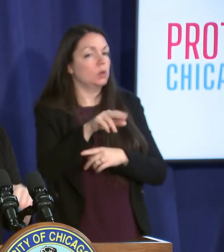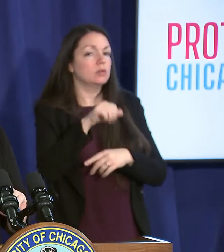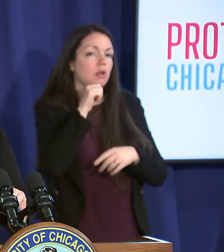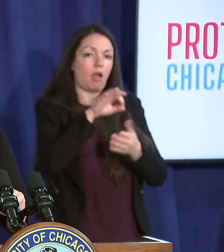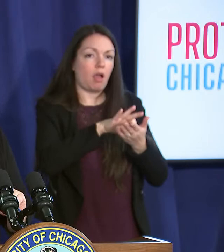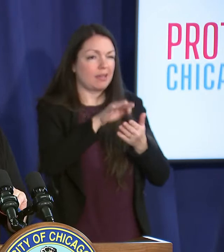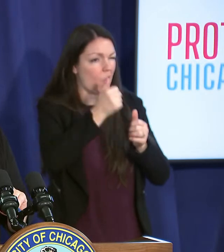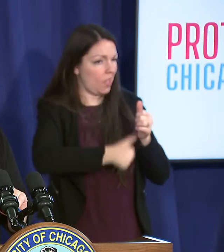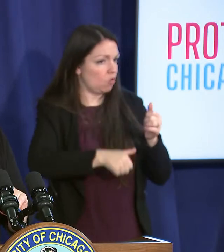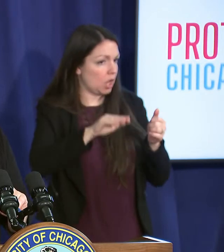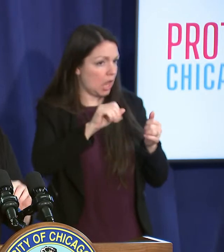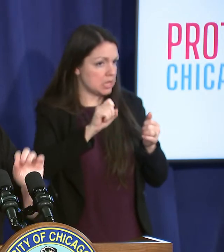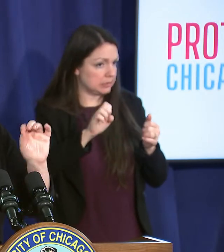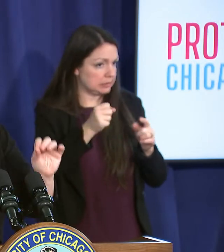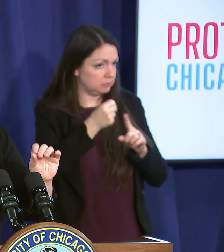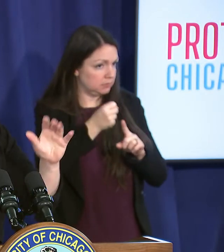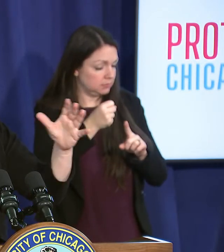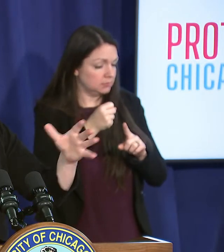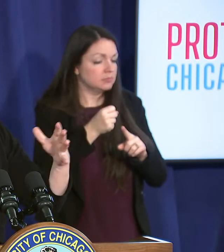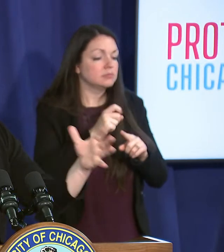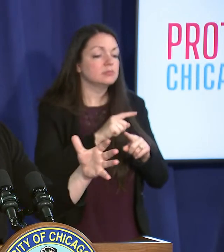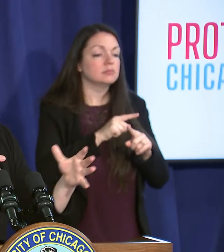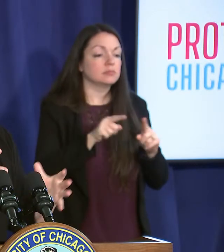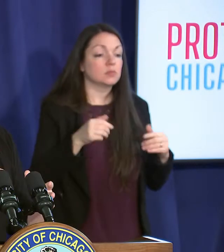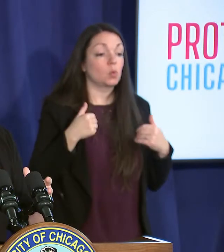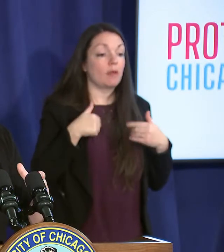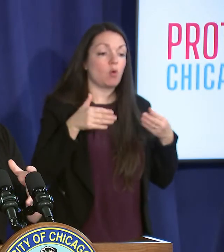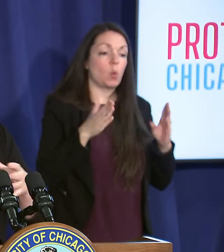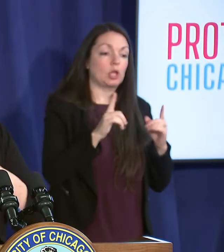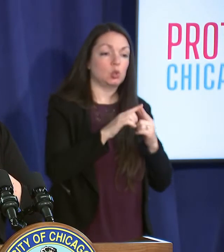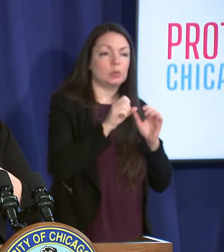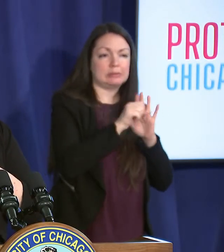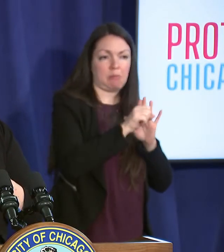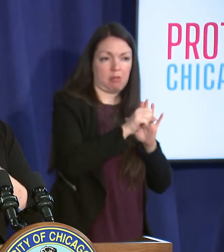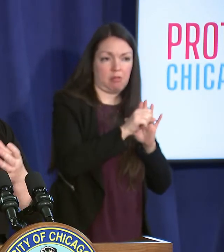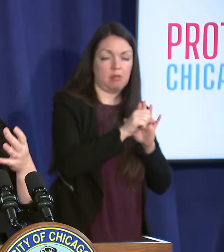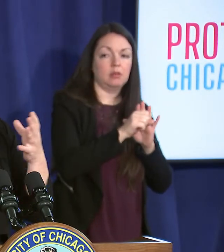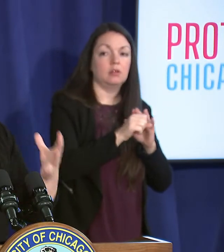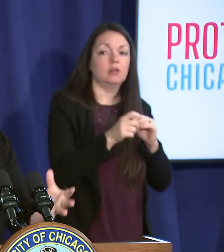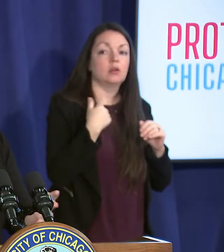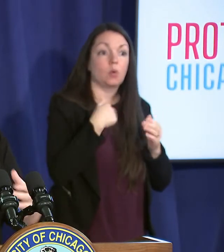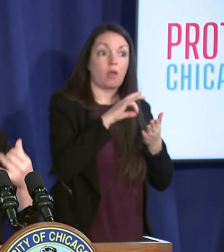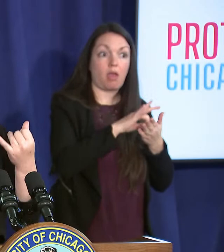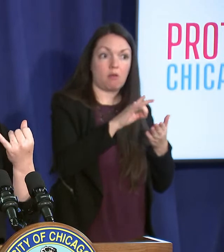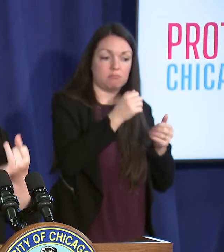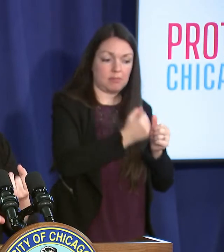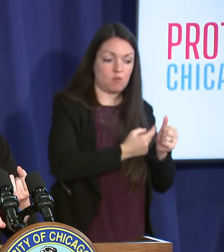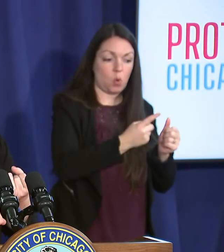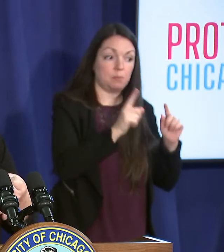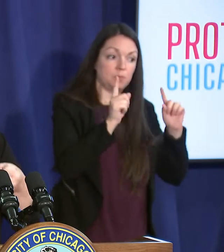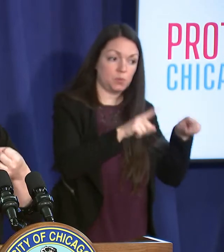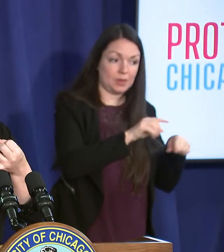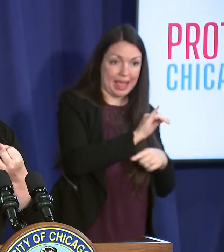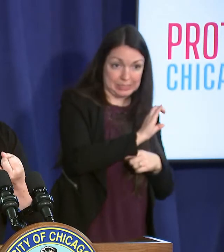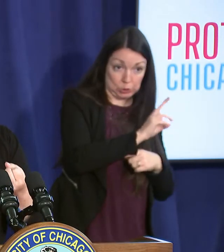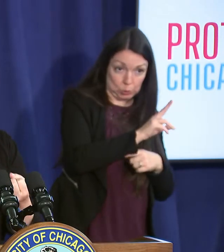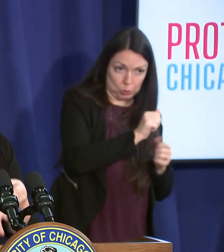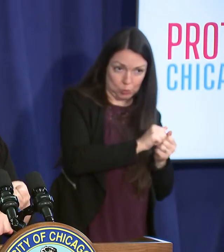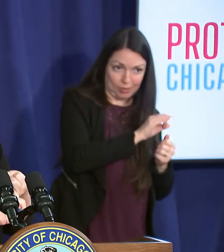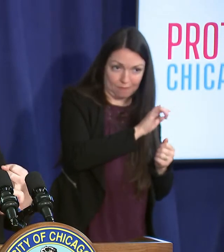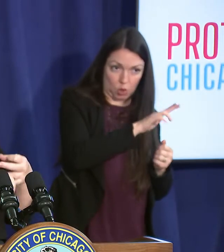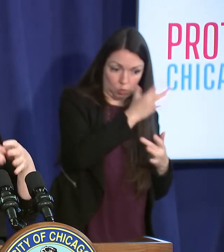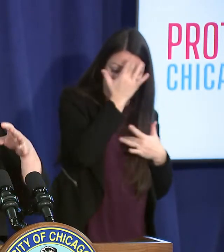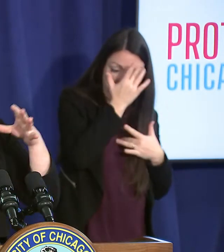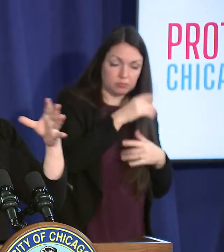every case of influenza, right? But we have ways of sampling. So we do count everybody who goes to the ICU with influenza. We